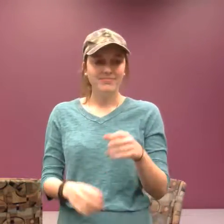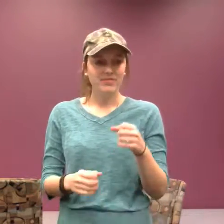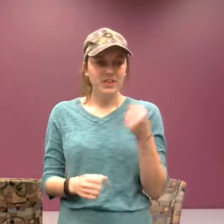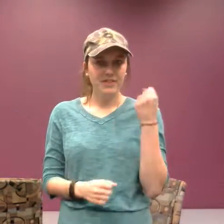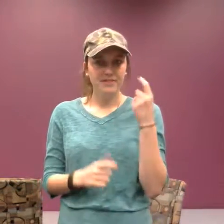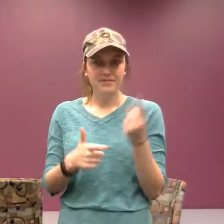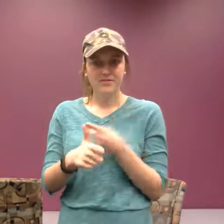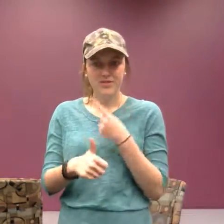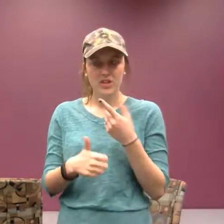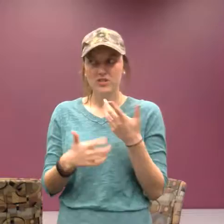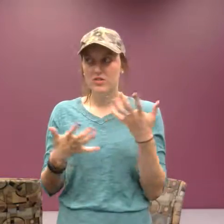else.